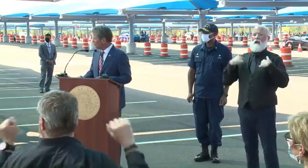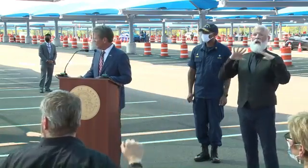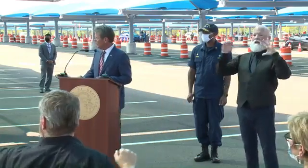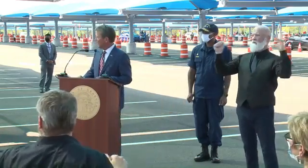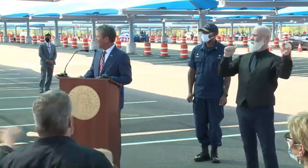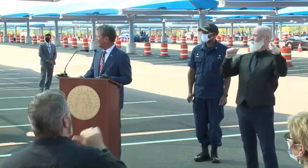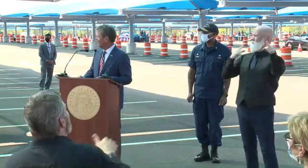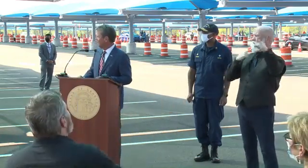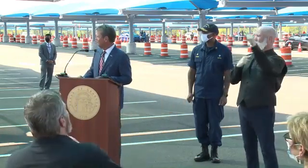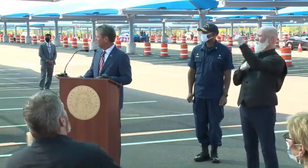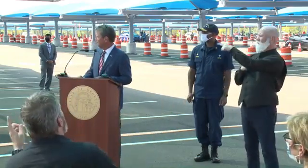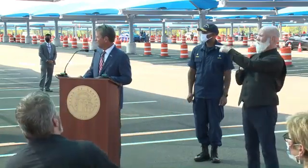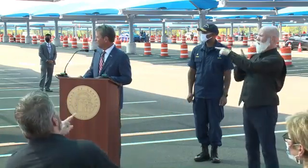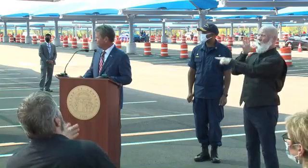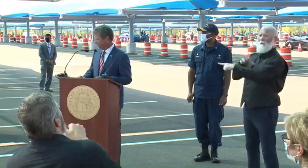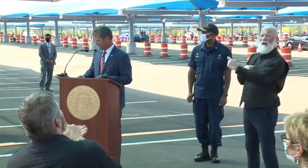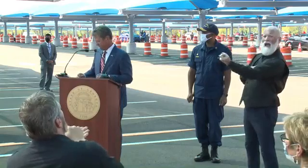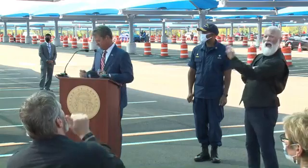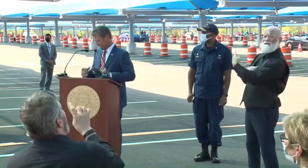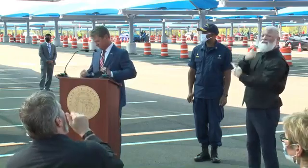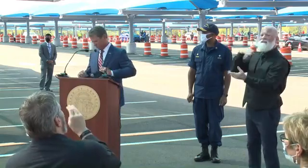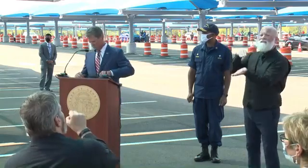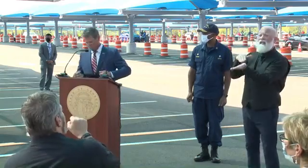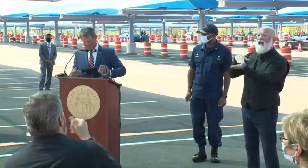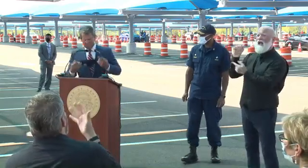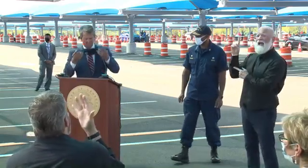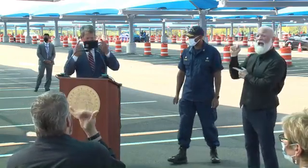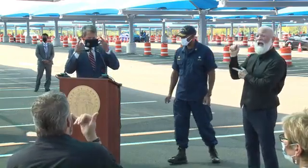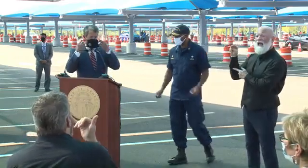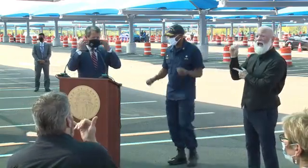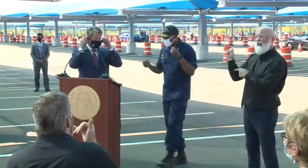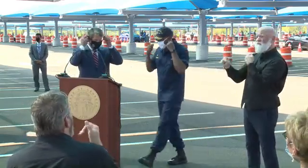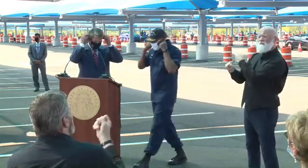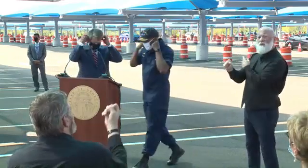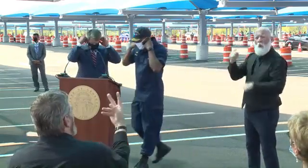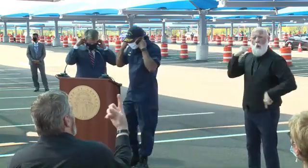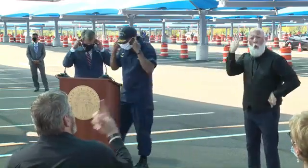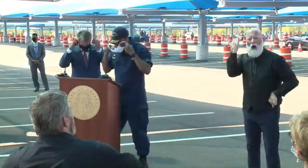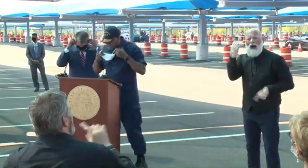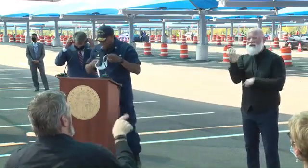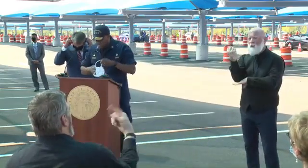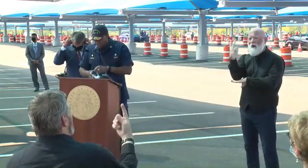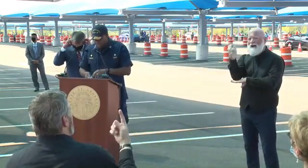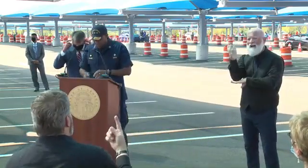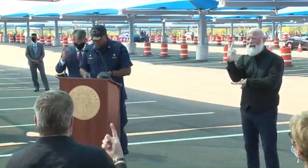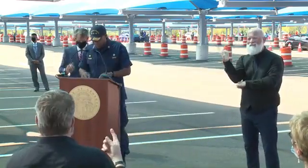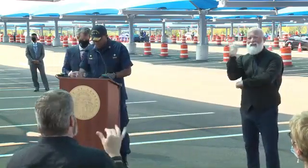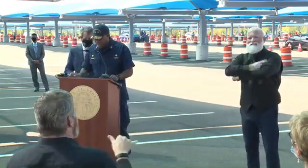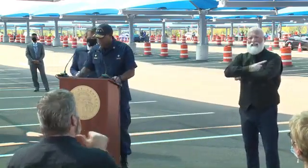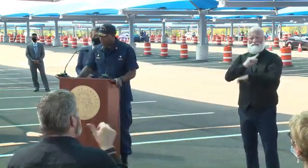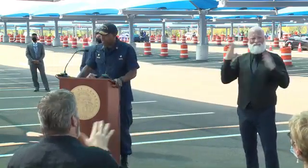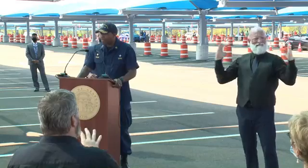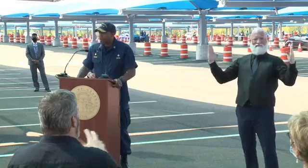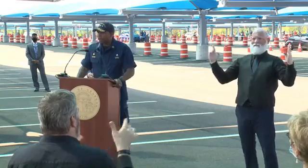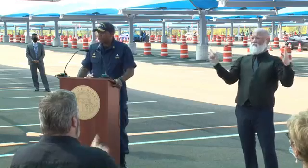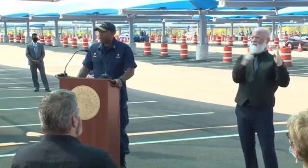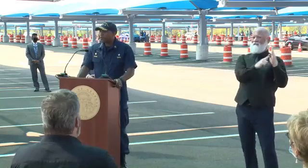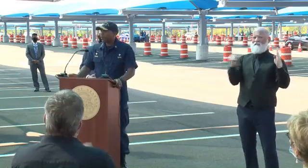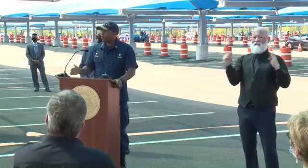follow up? Dr. Adams, why just 12 days though? Was that long enough? So, thank you for the